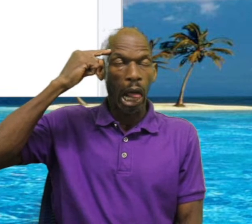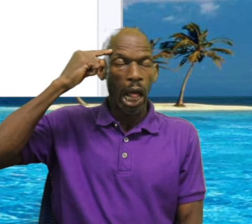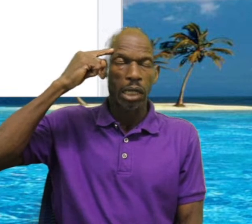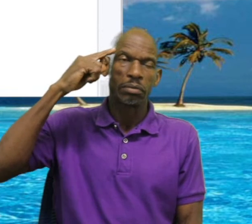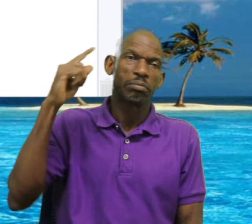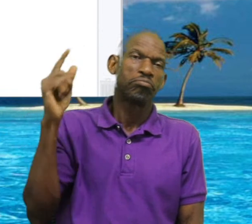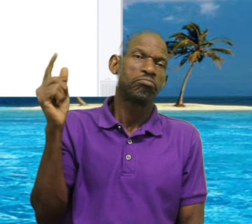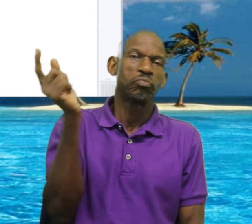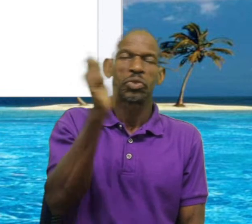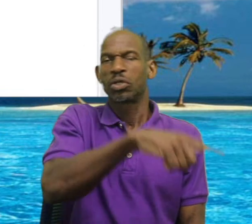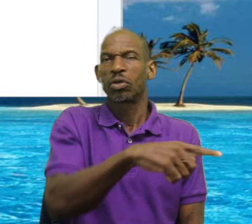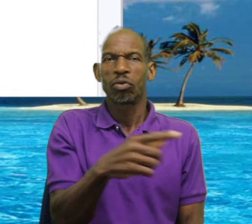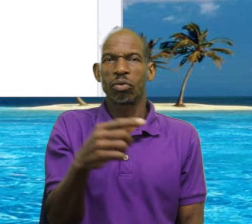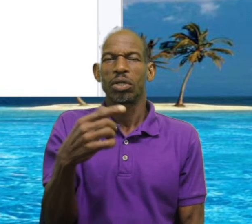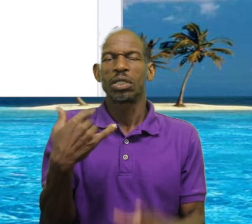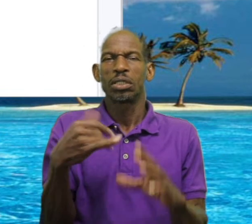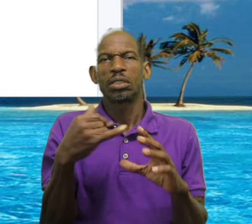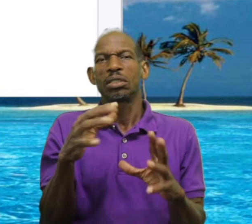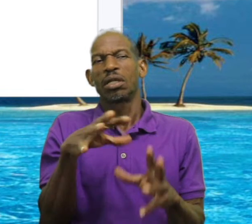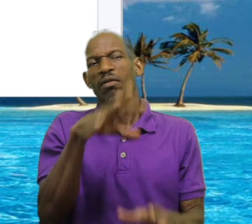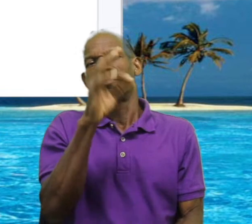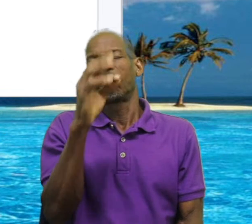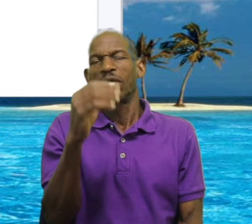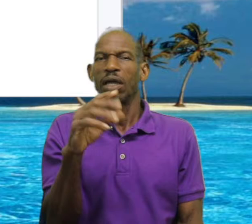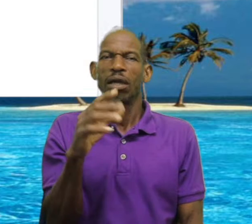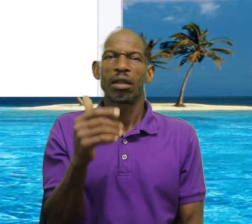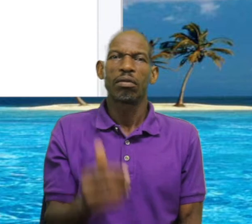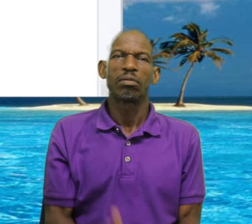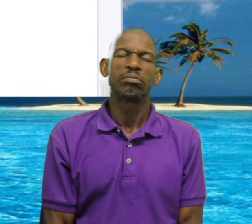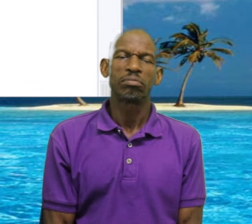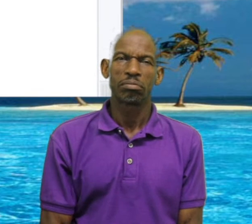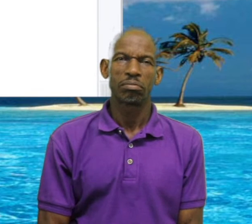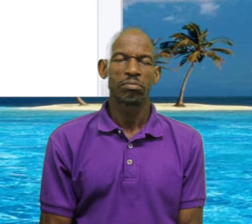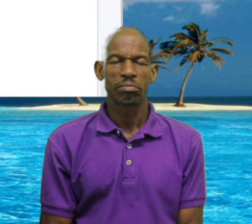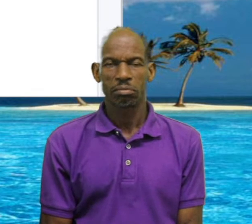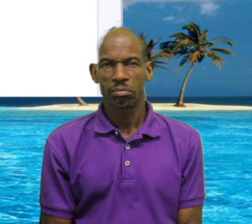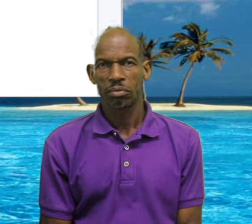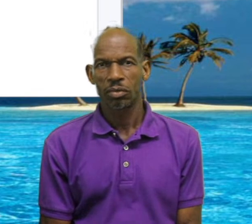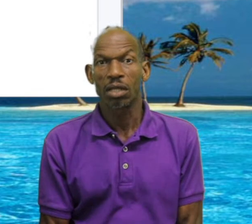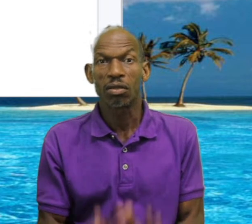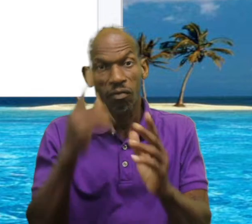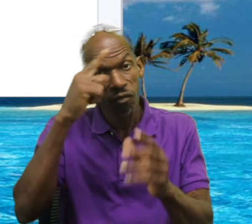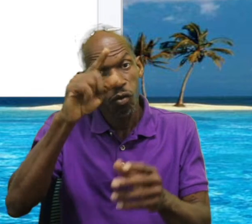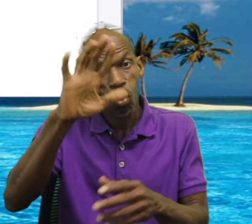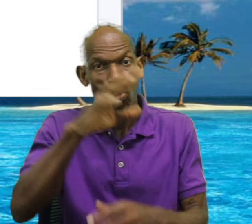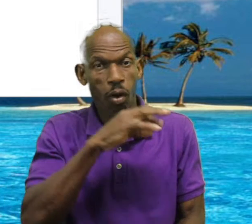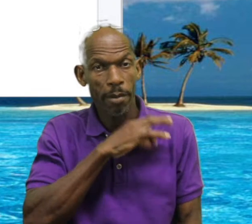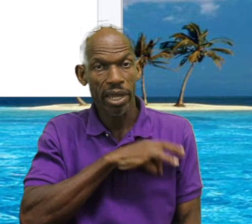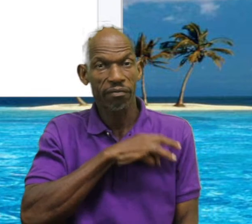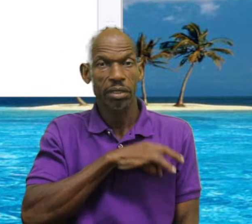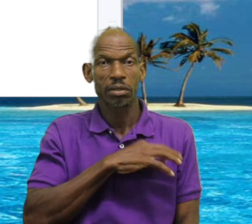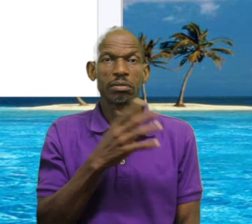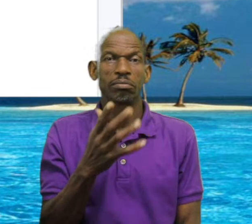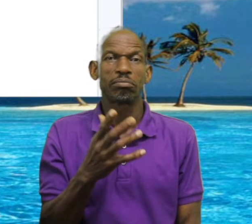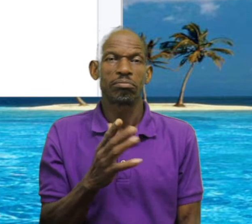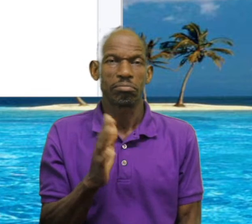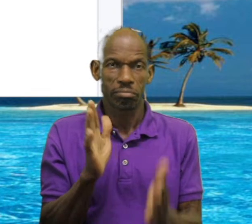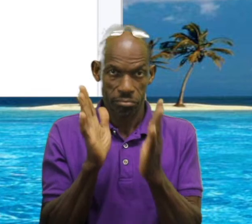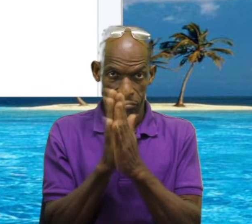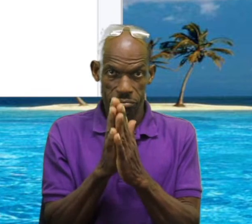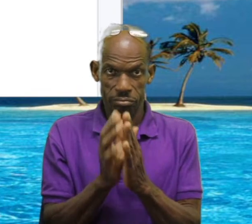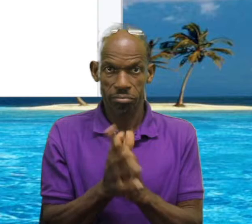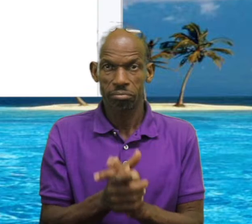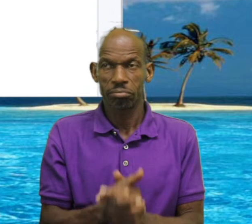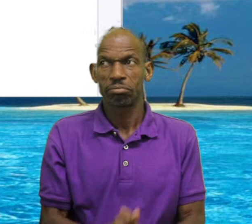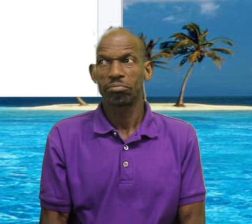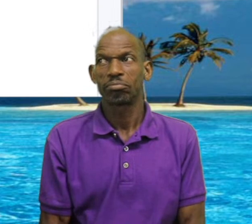maybe look at it and maybe try your own to do one on your own, right? So I'll